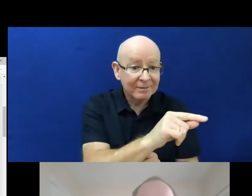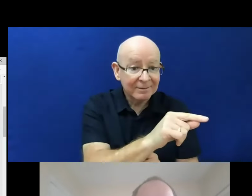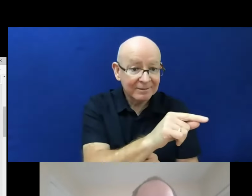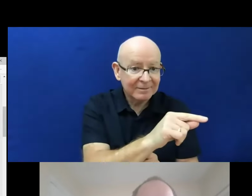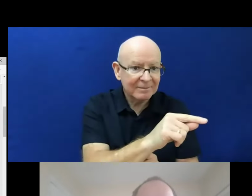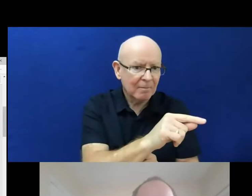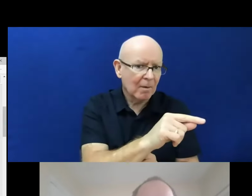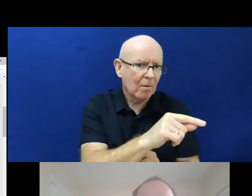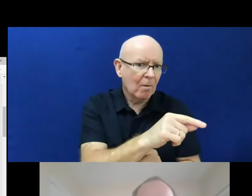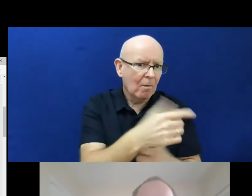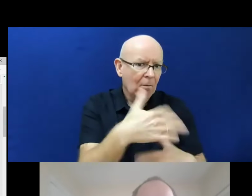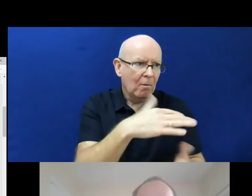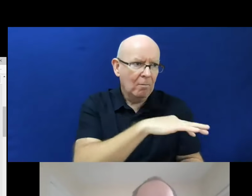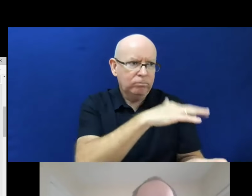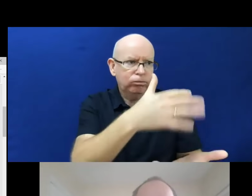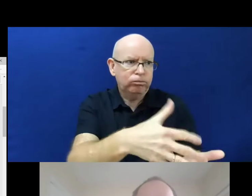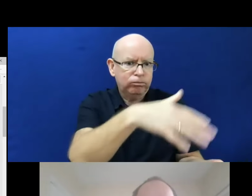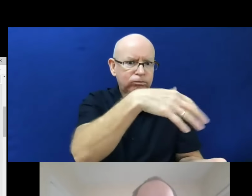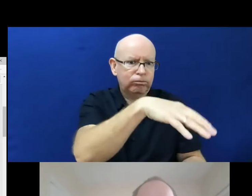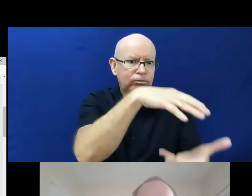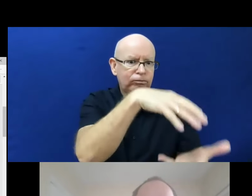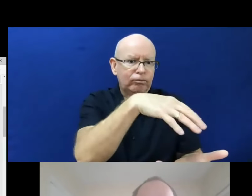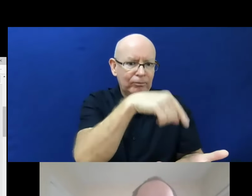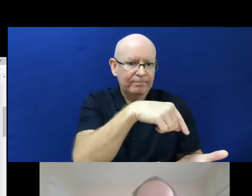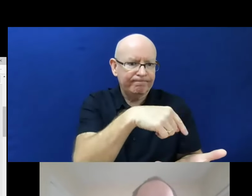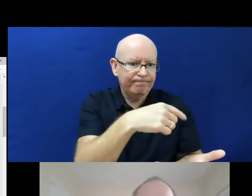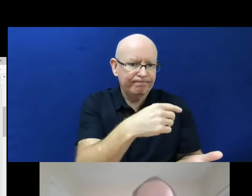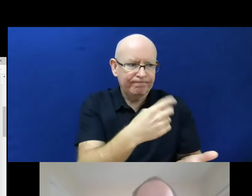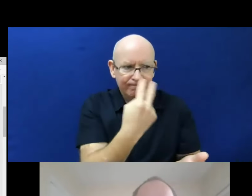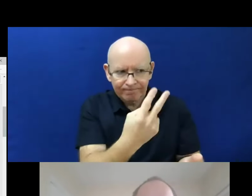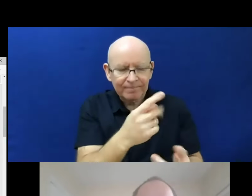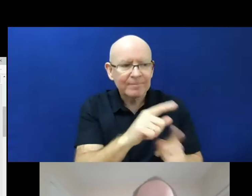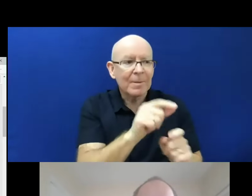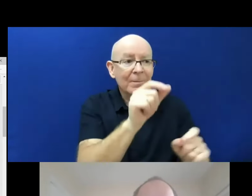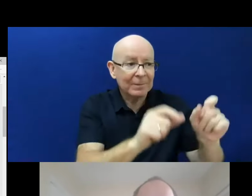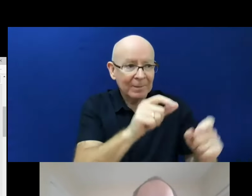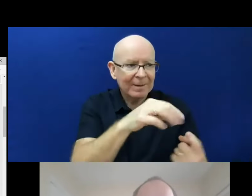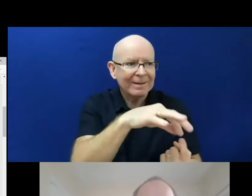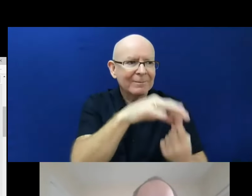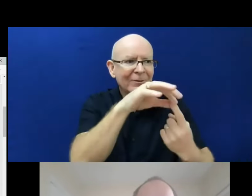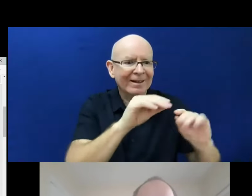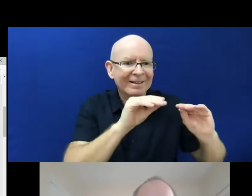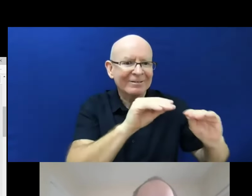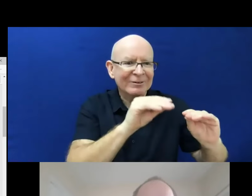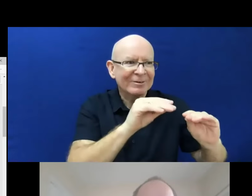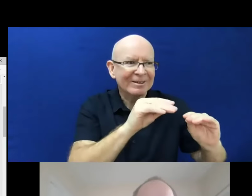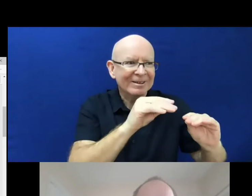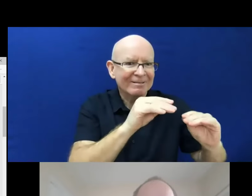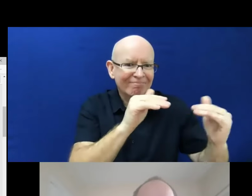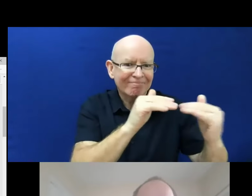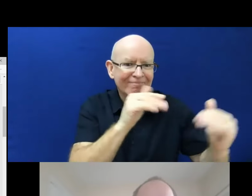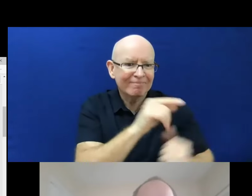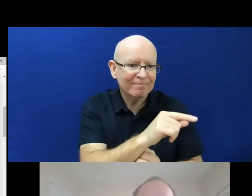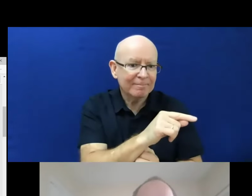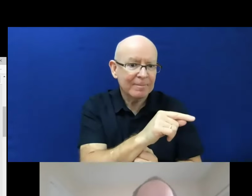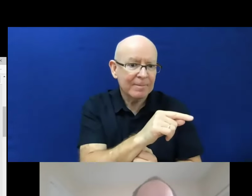And they go down to quite a granular detail. And so has the Department for Work and Pensions on